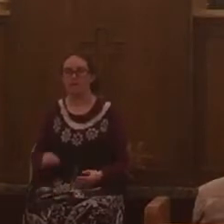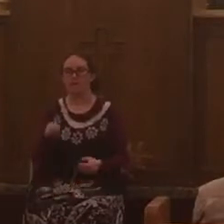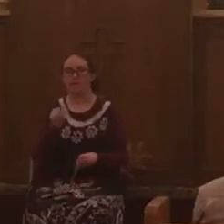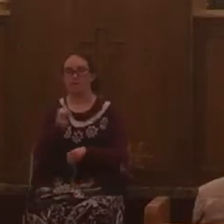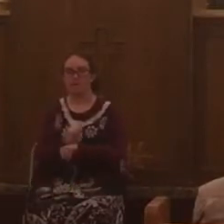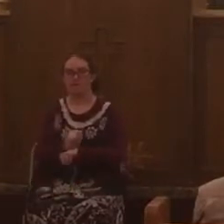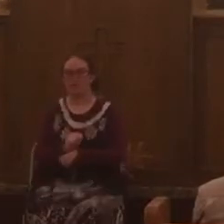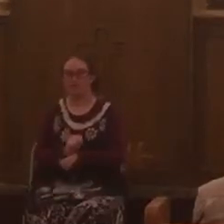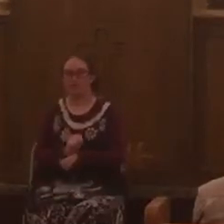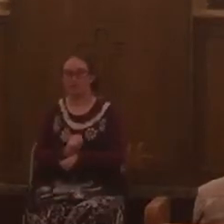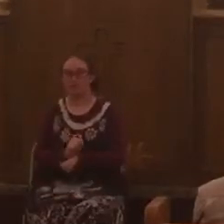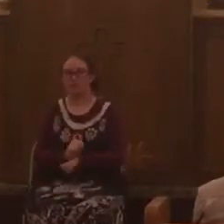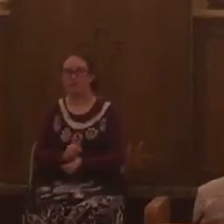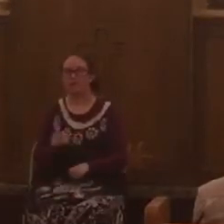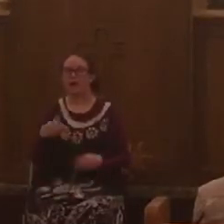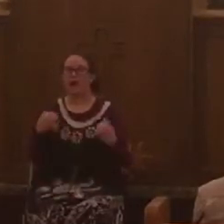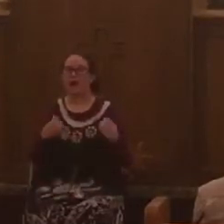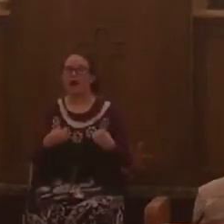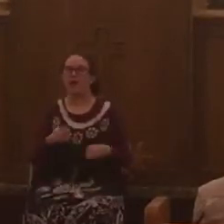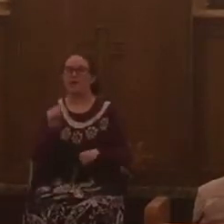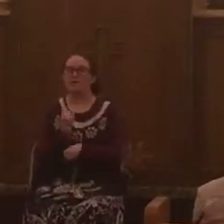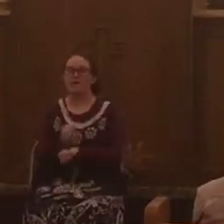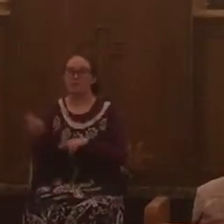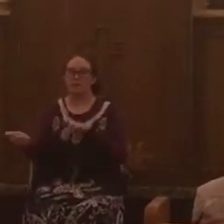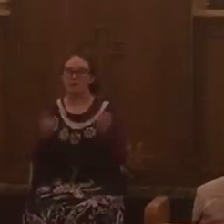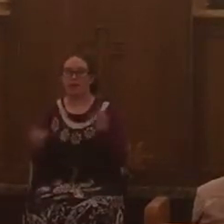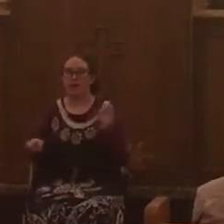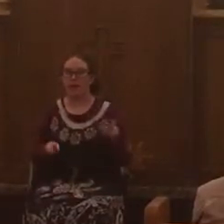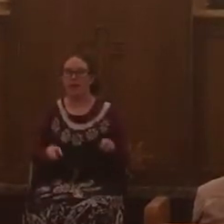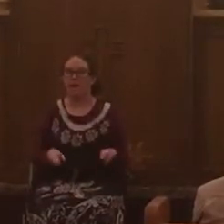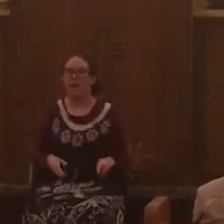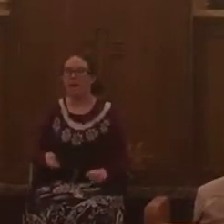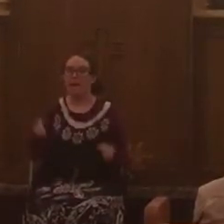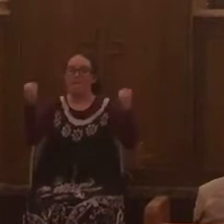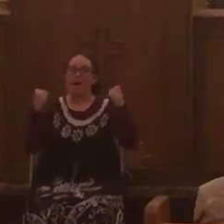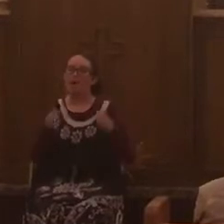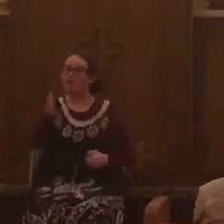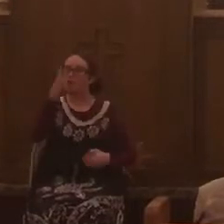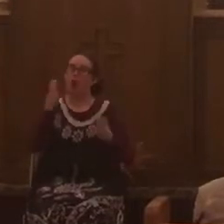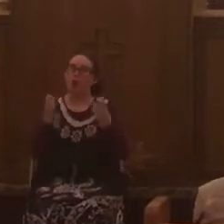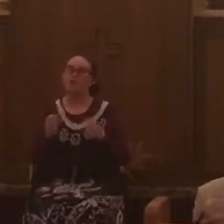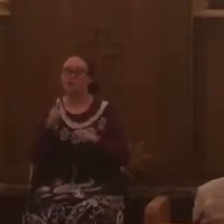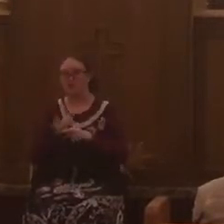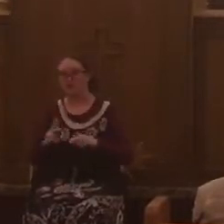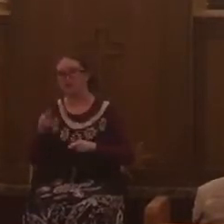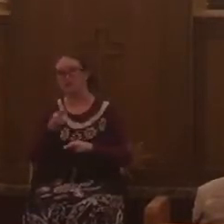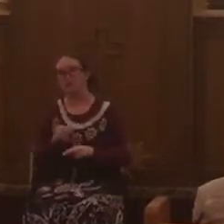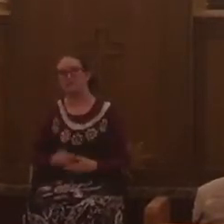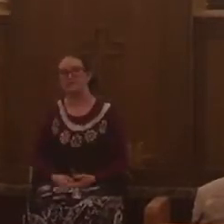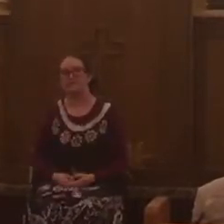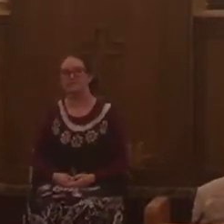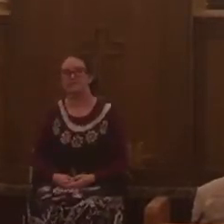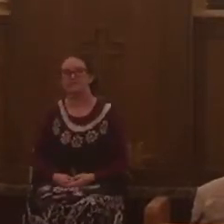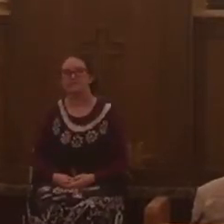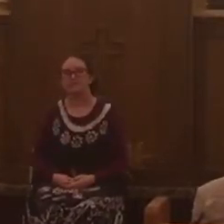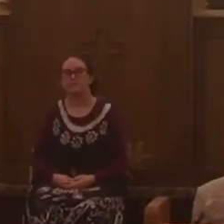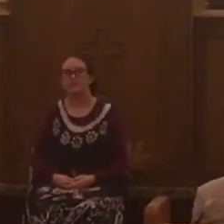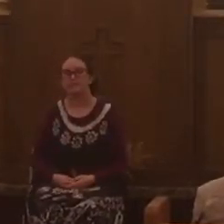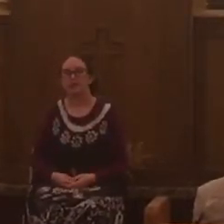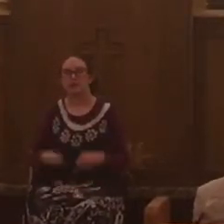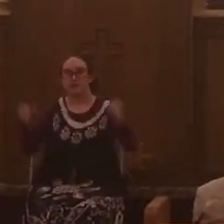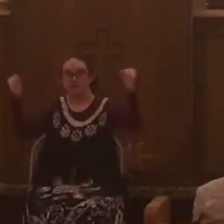His Spirit pulls them down. But you know what? He works through human means. Amen. He works through us. We are the temple of